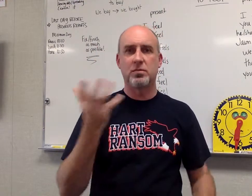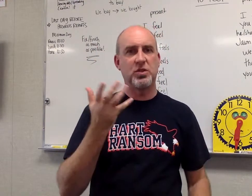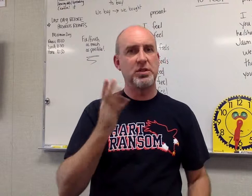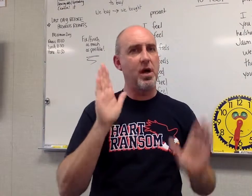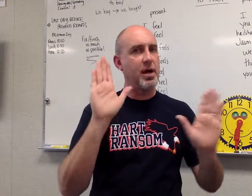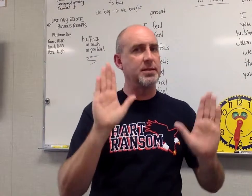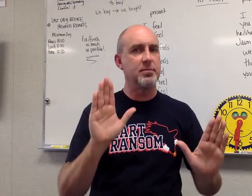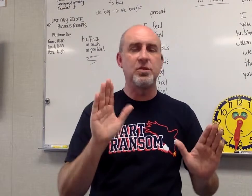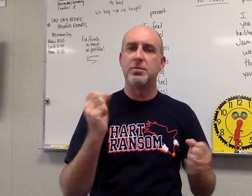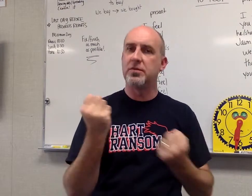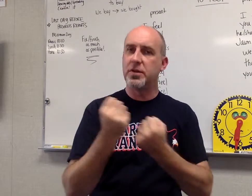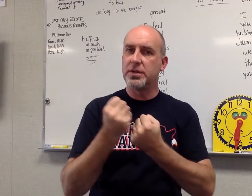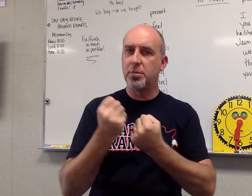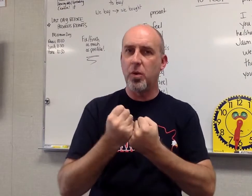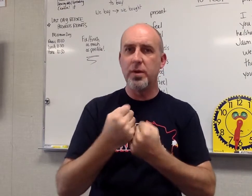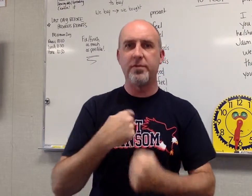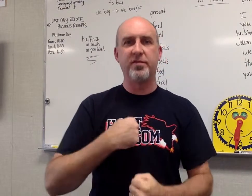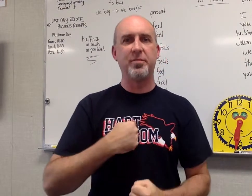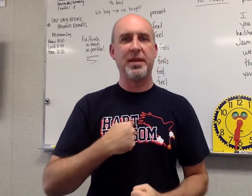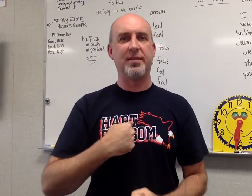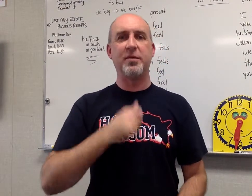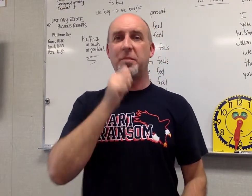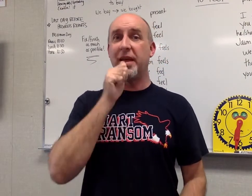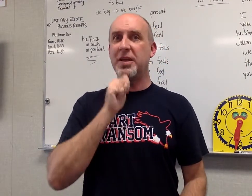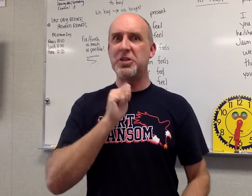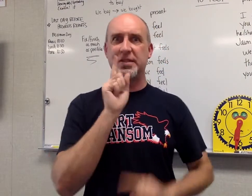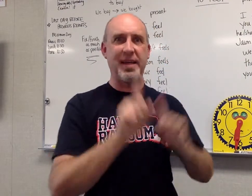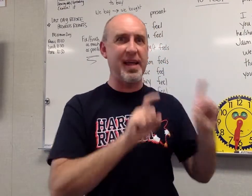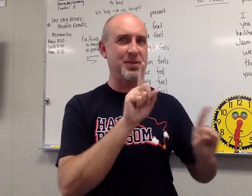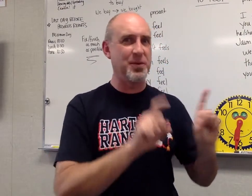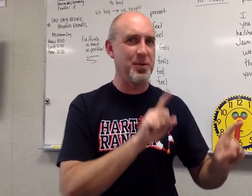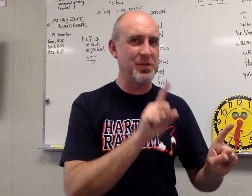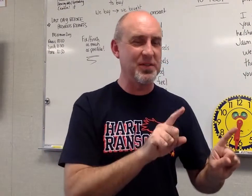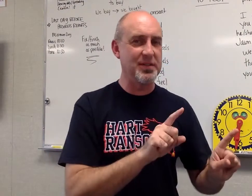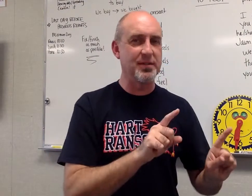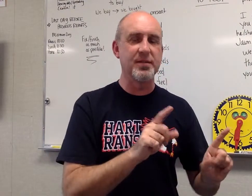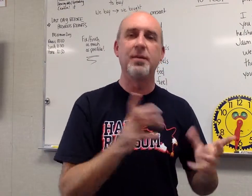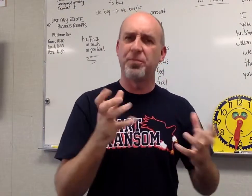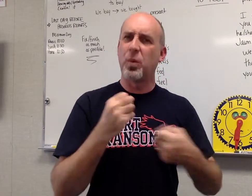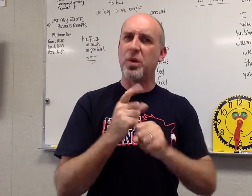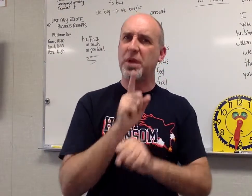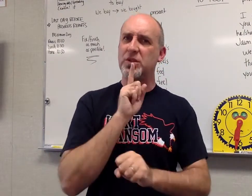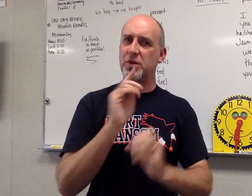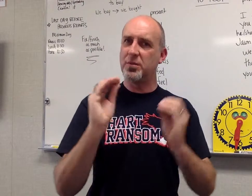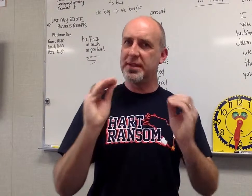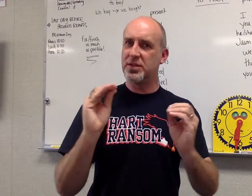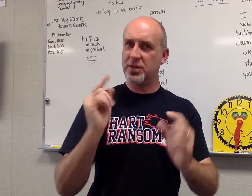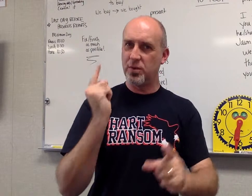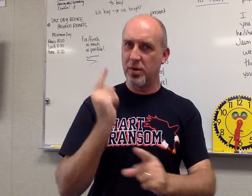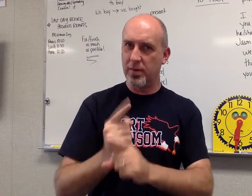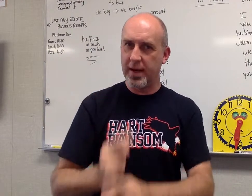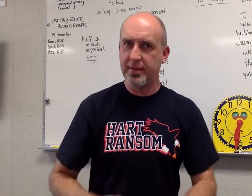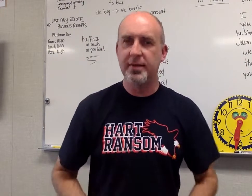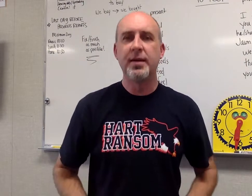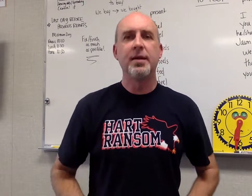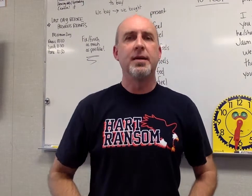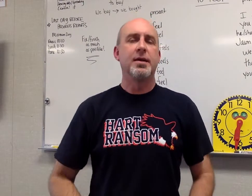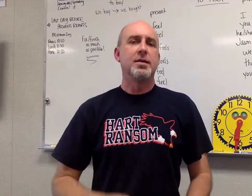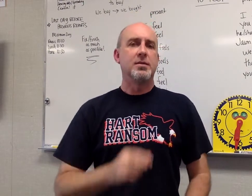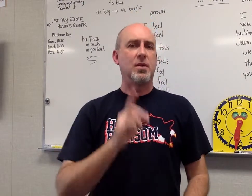She's awesome. She's been very supportive of me and very patient as I ask her questions. I want to make sure I'm teaching you all right. So